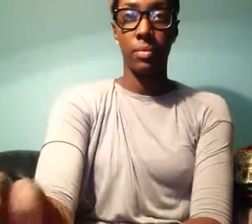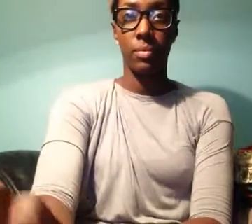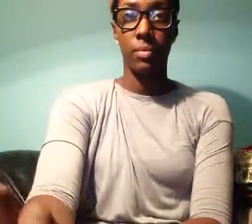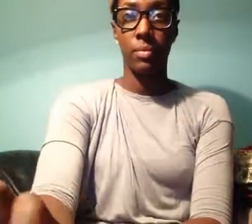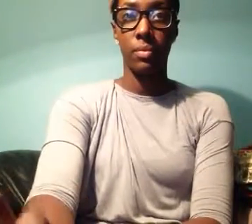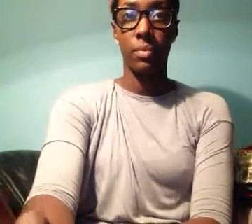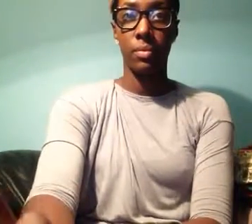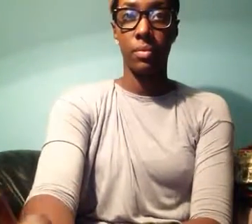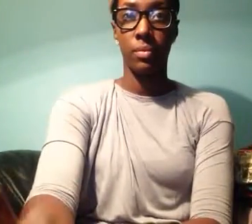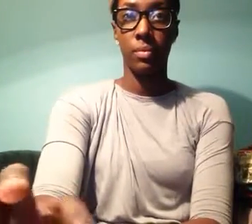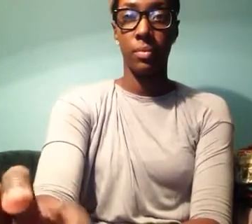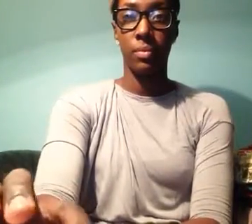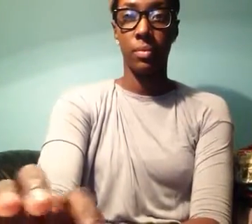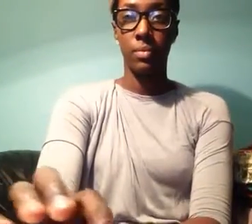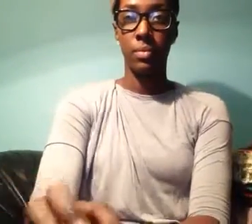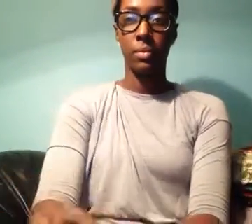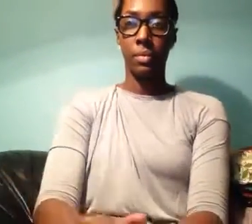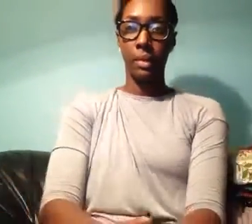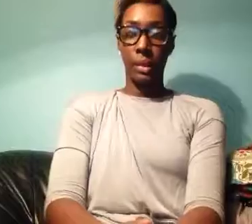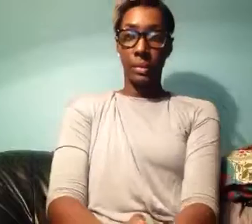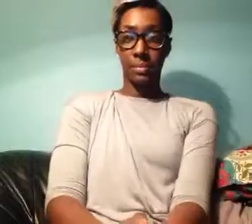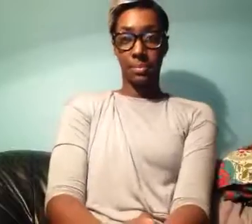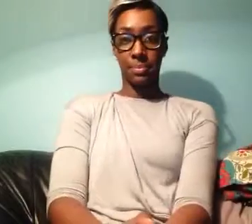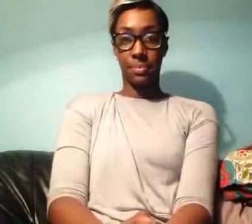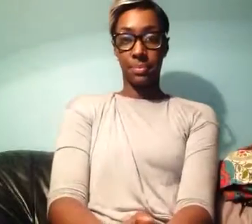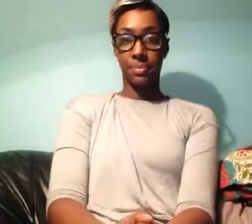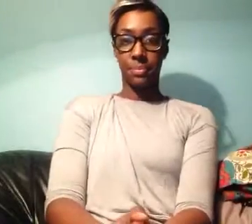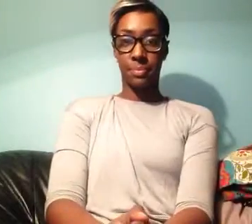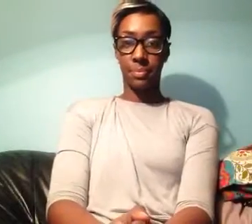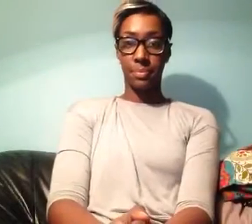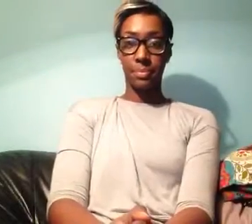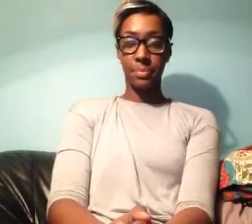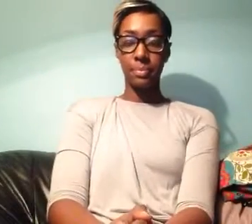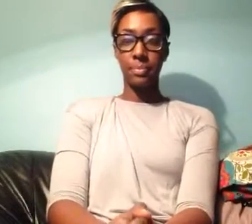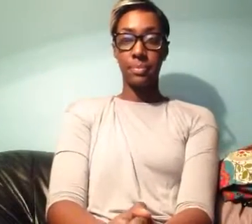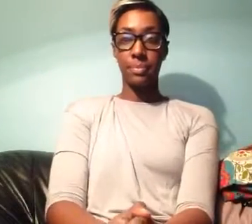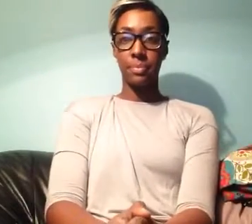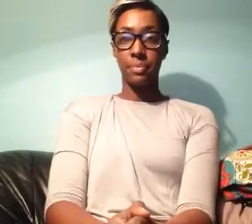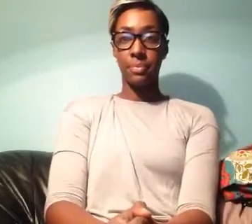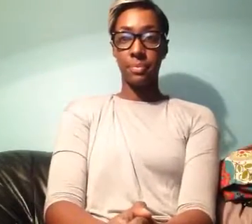Hi, my name is David Burnite. I'd like to tell you a little bit about my big grandma.